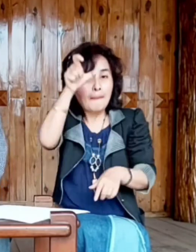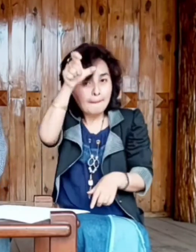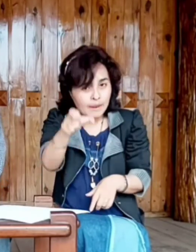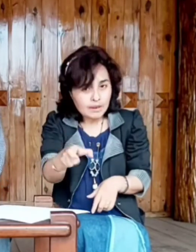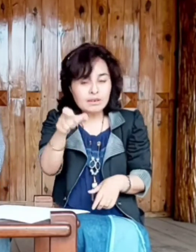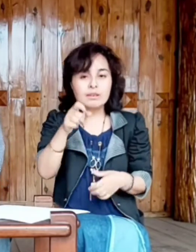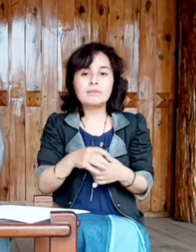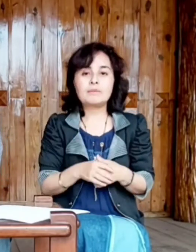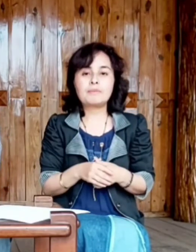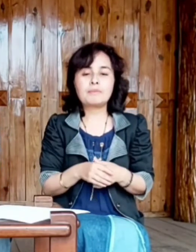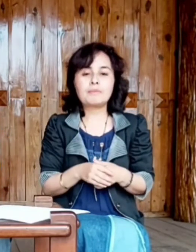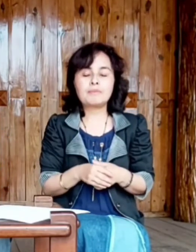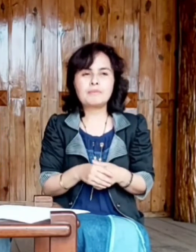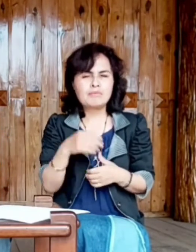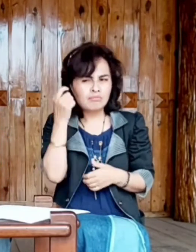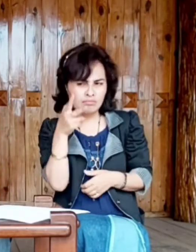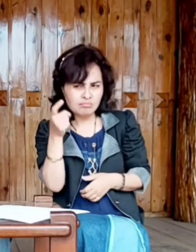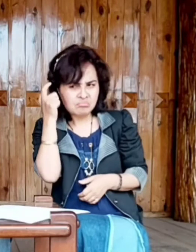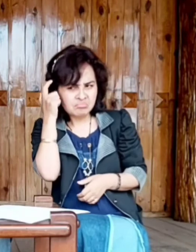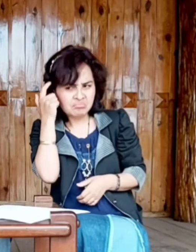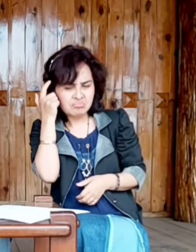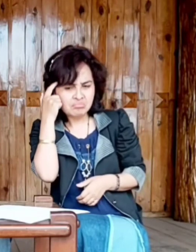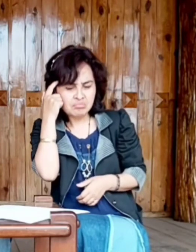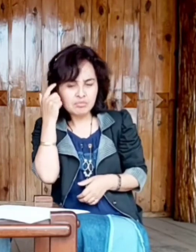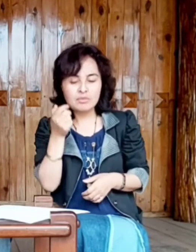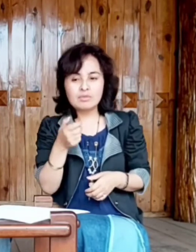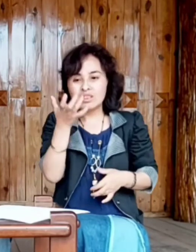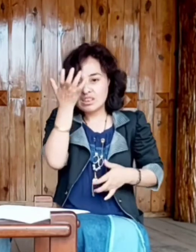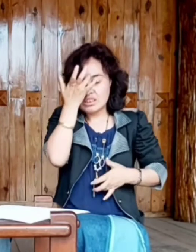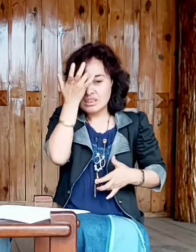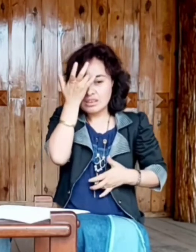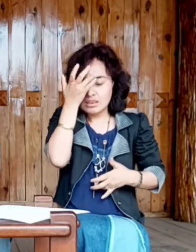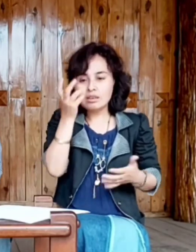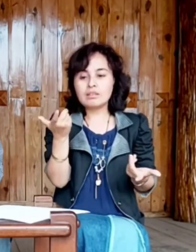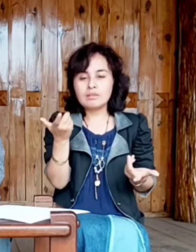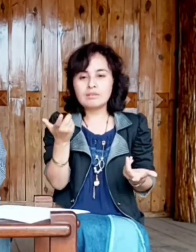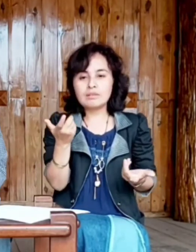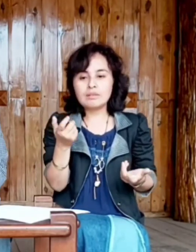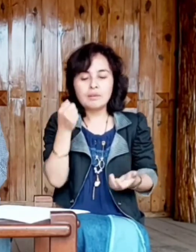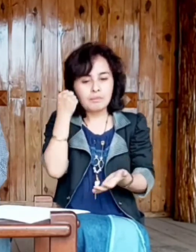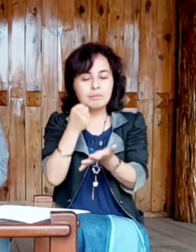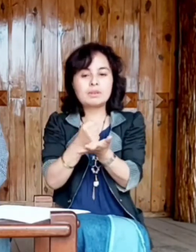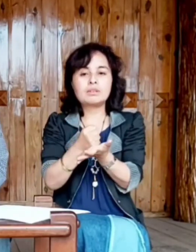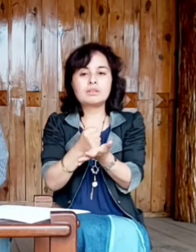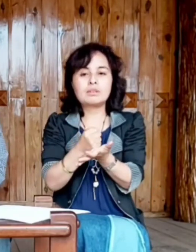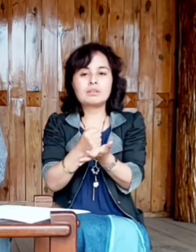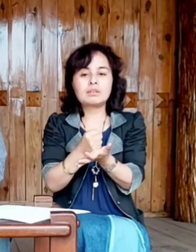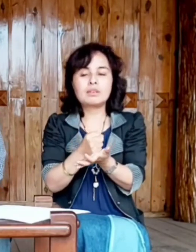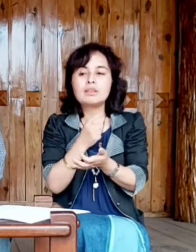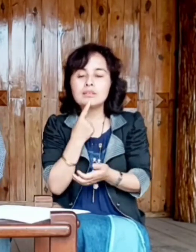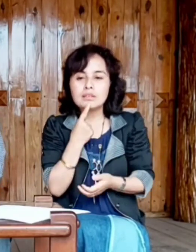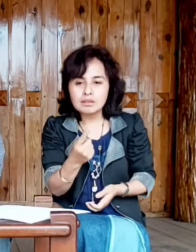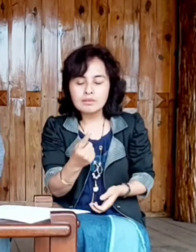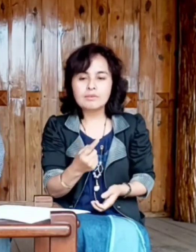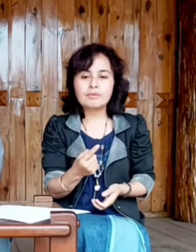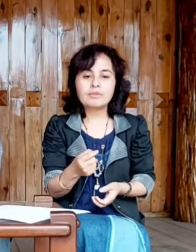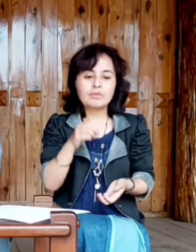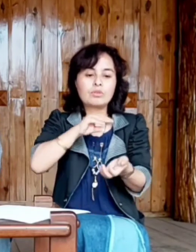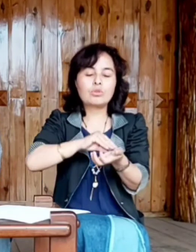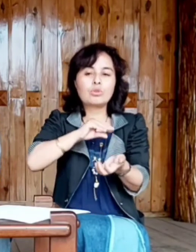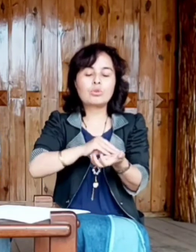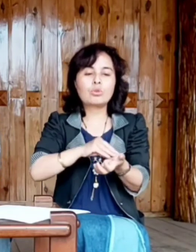Person suspected with influenza like illness must consult a